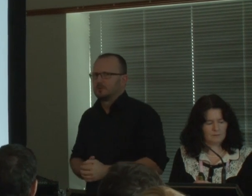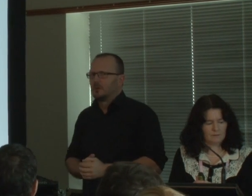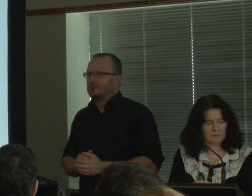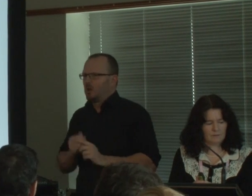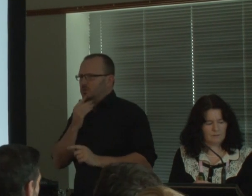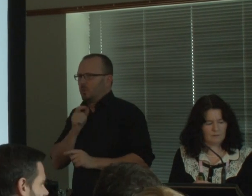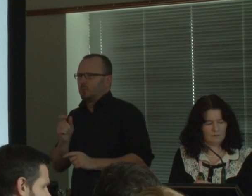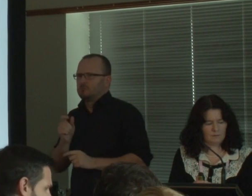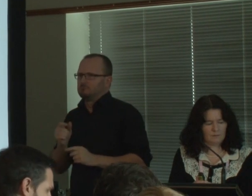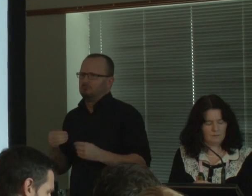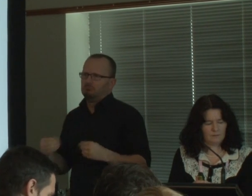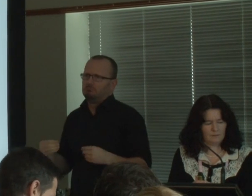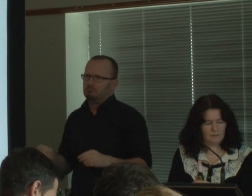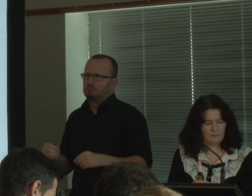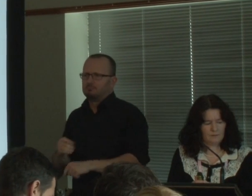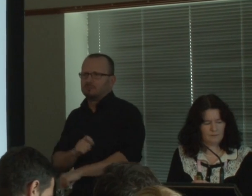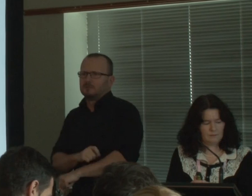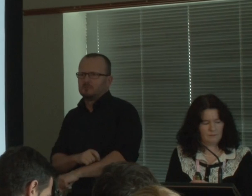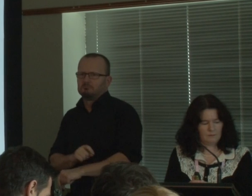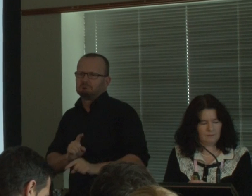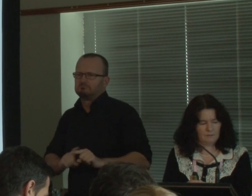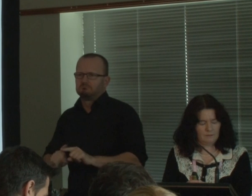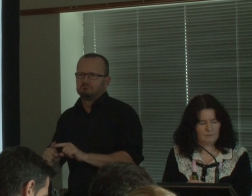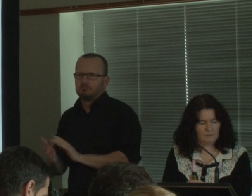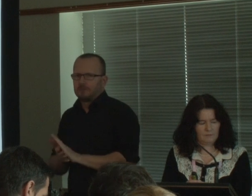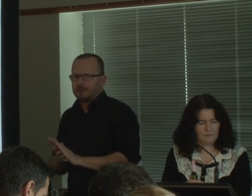which was given to him by sealers and whalers.